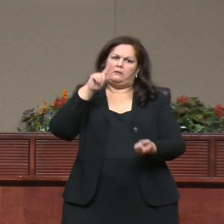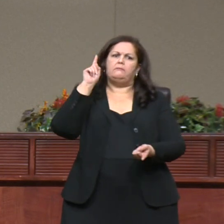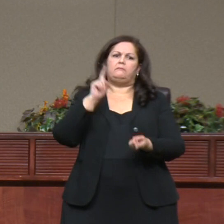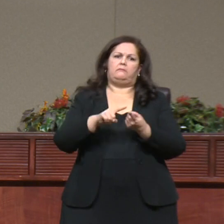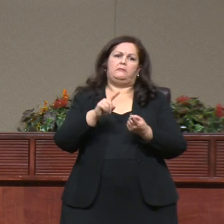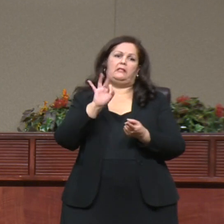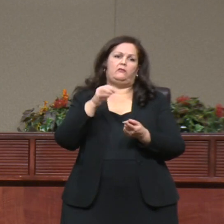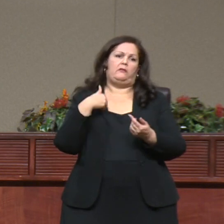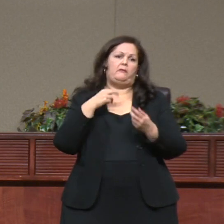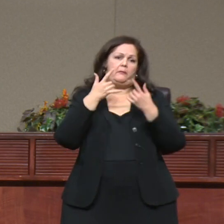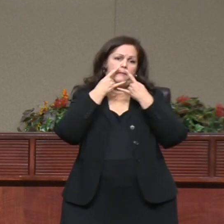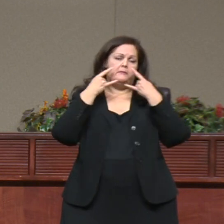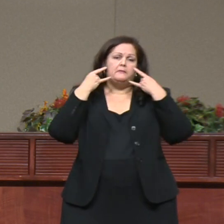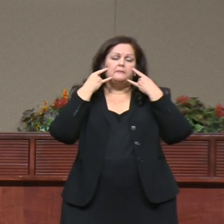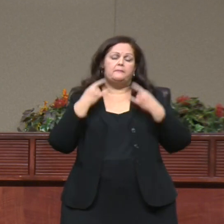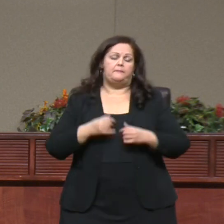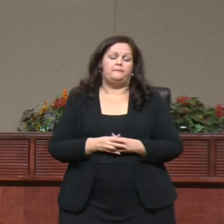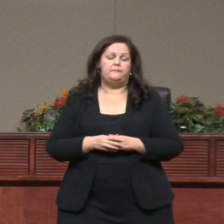mask.